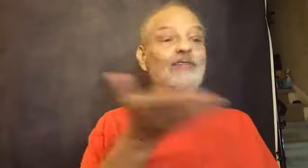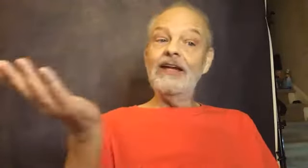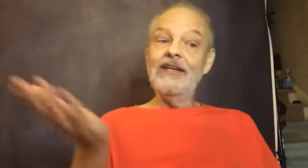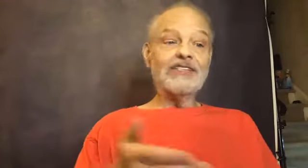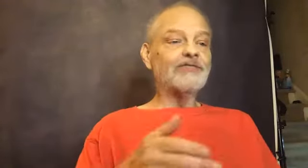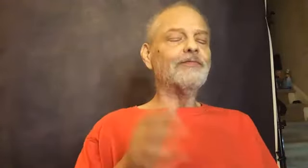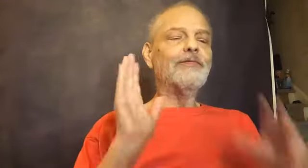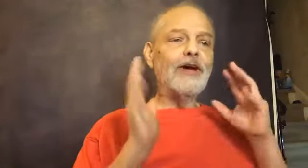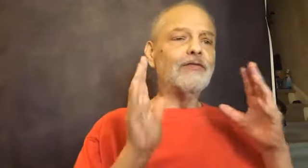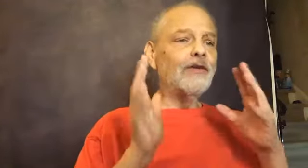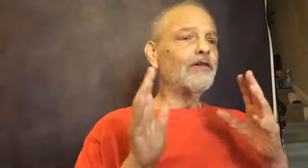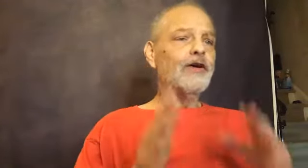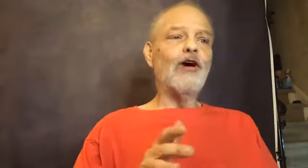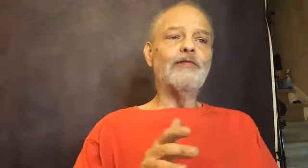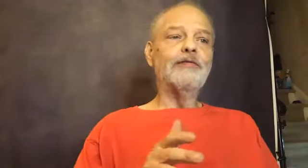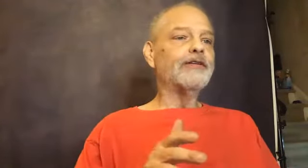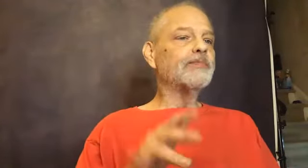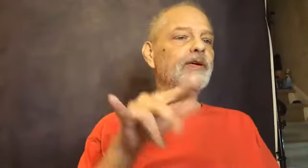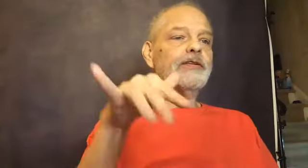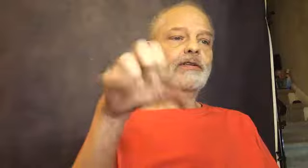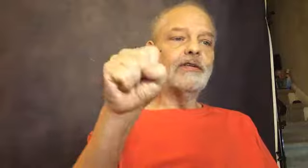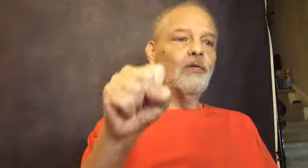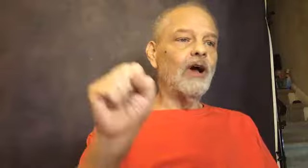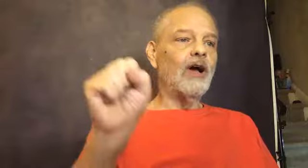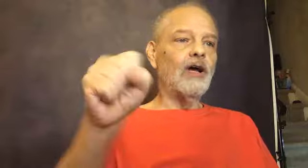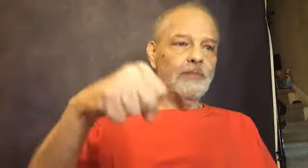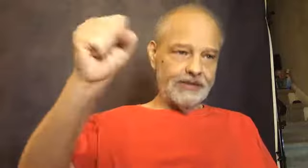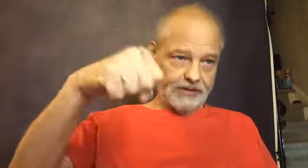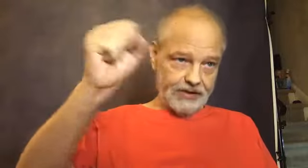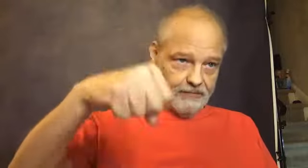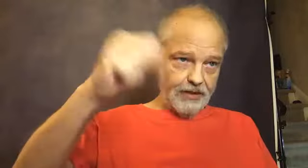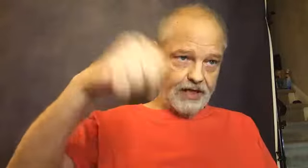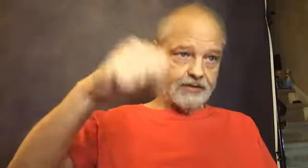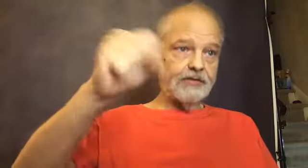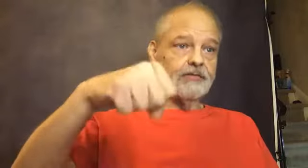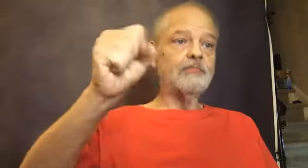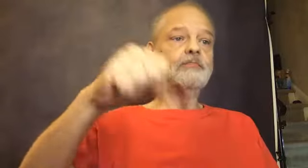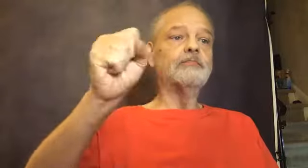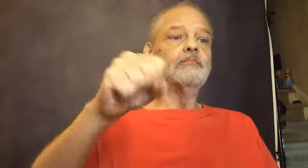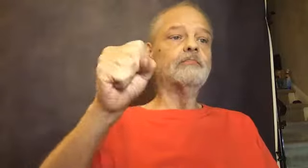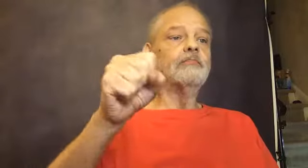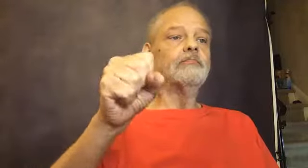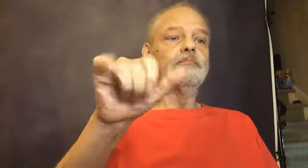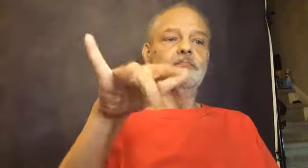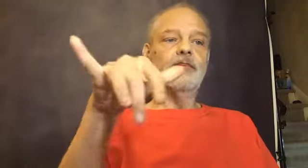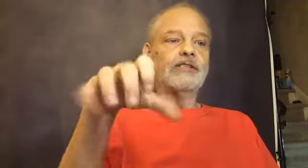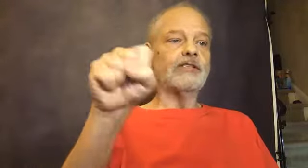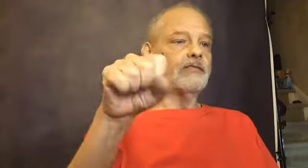And yes is very, very, very often finger spelled. This is a sign for yes. This is